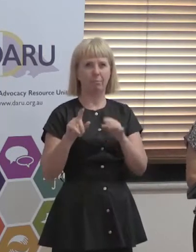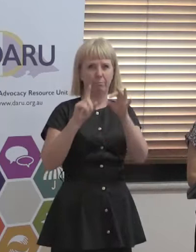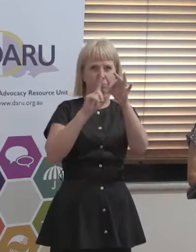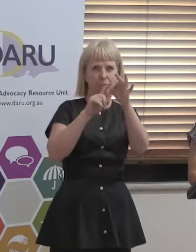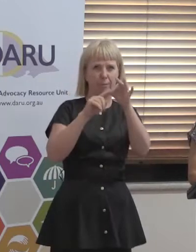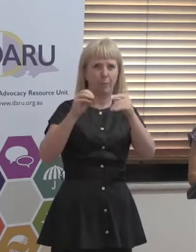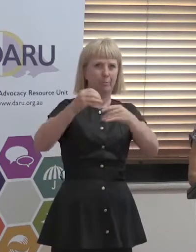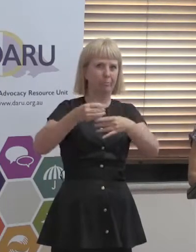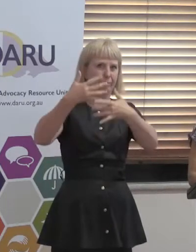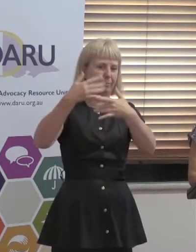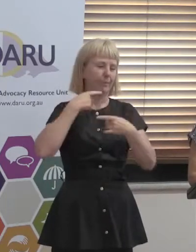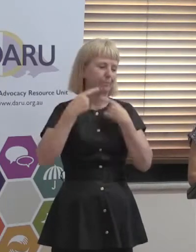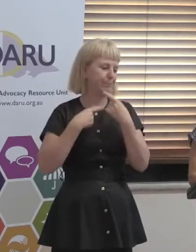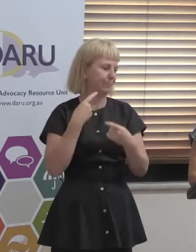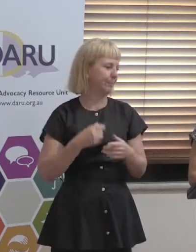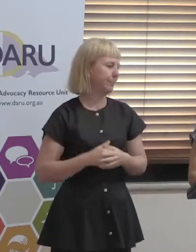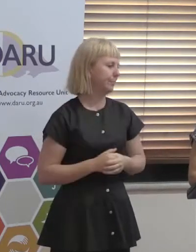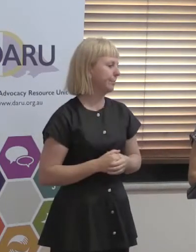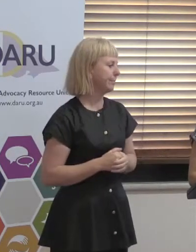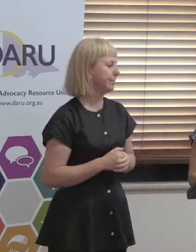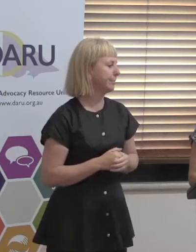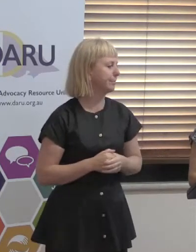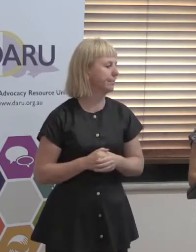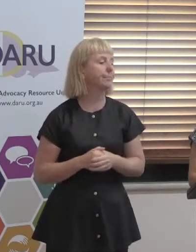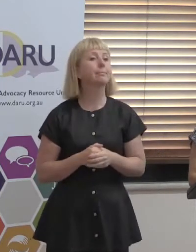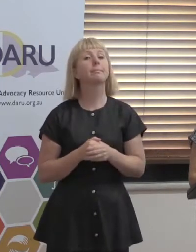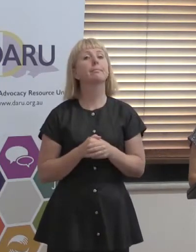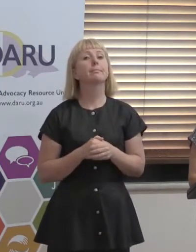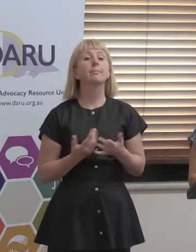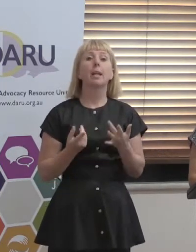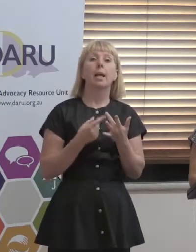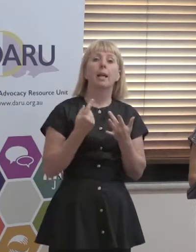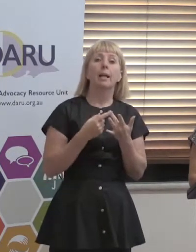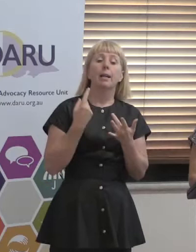questions. And then additionally, there's